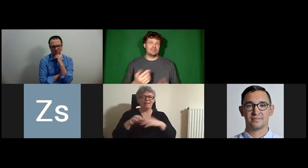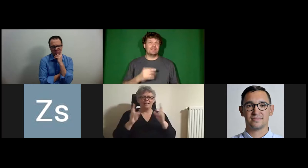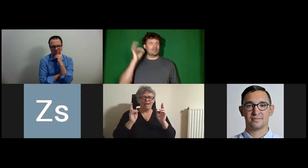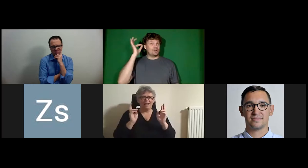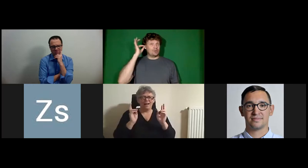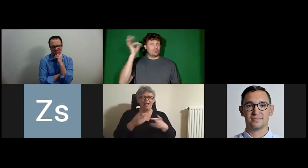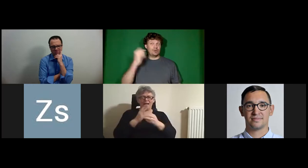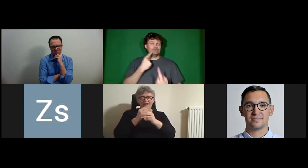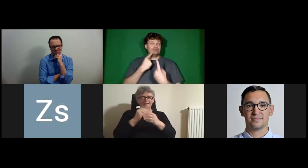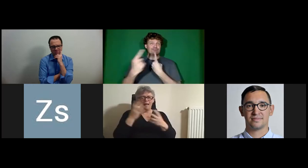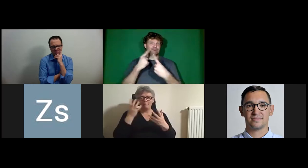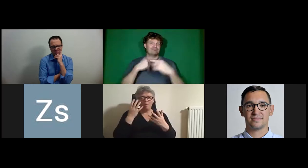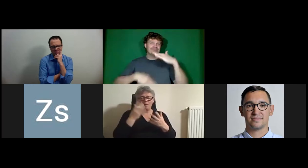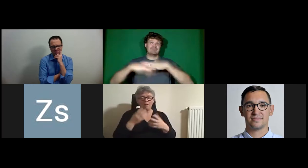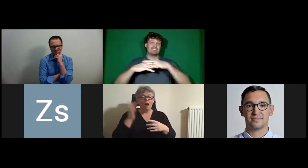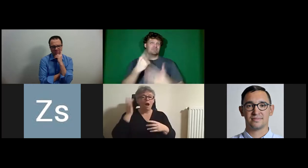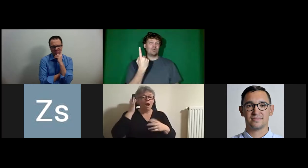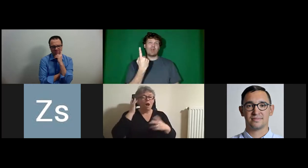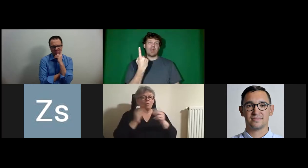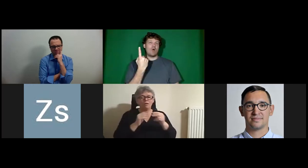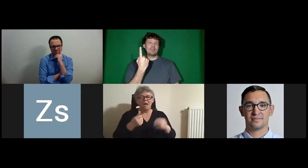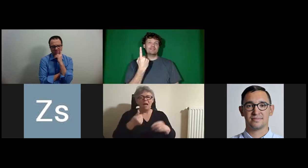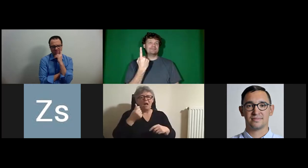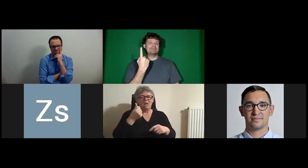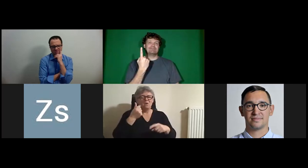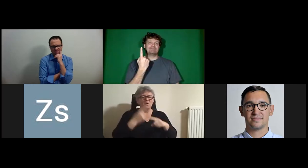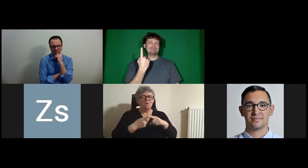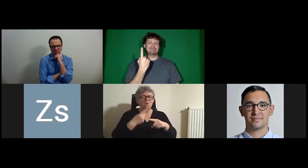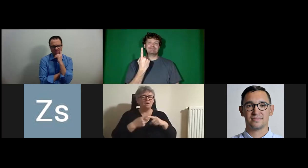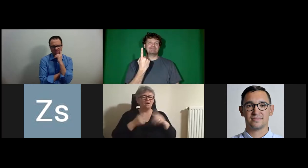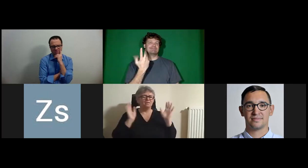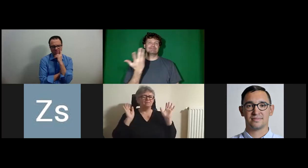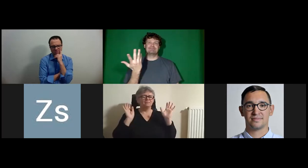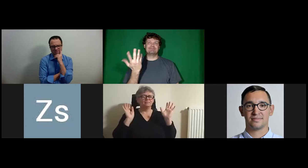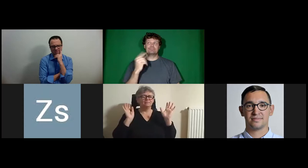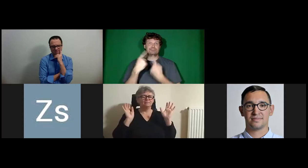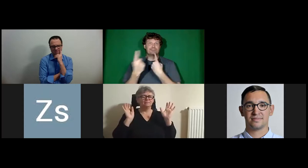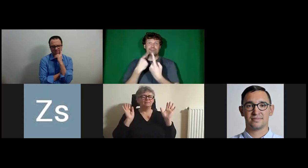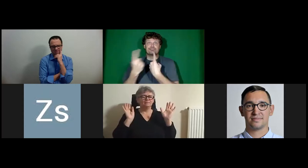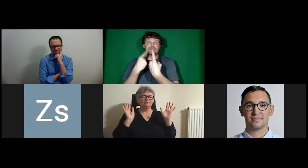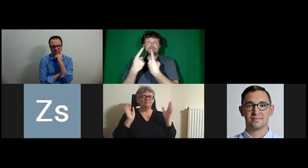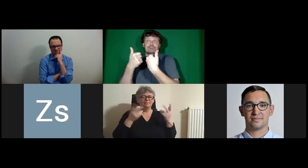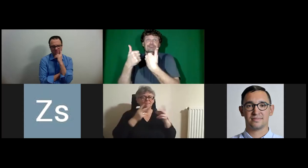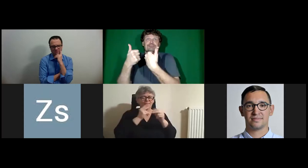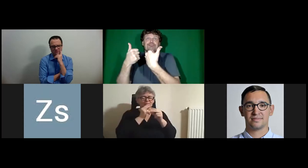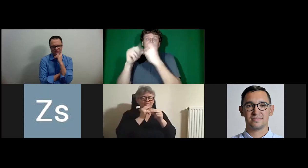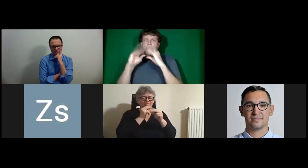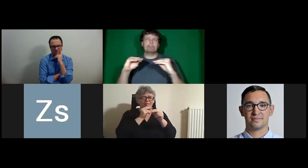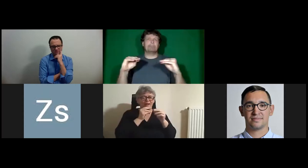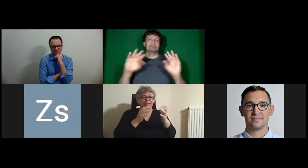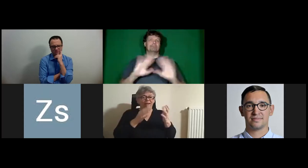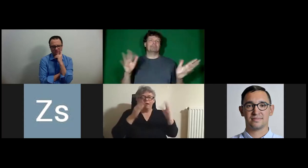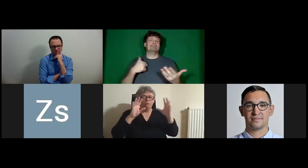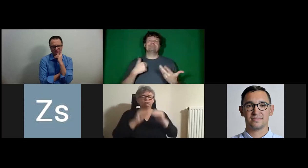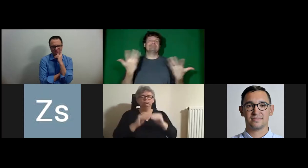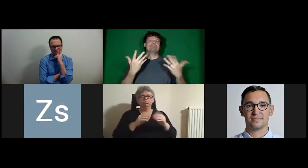two deaf people together, or deaf people together, we can talk for hours. But hearing people, when they come together, they talk for about an hour and then they're talked